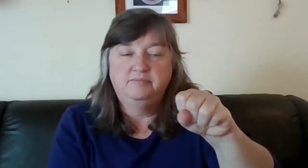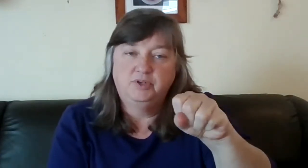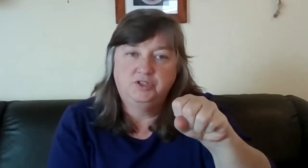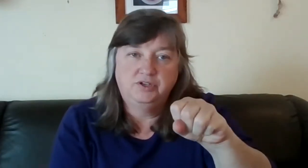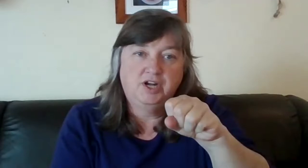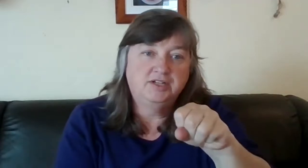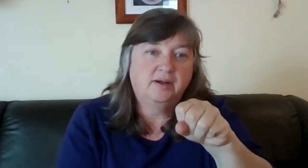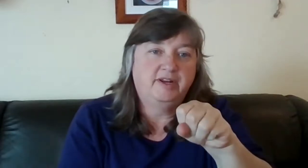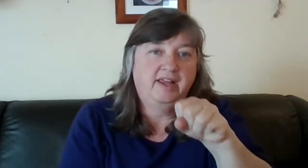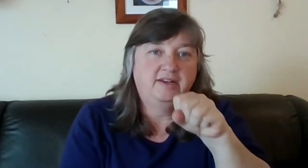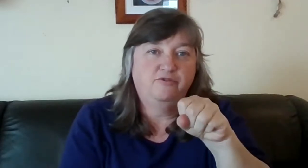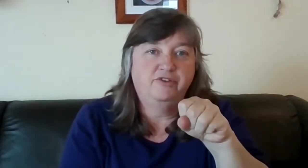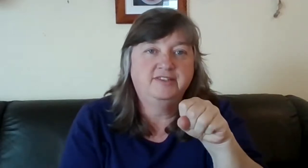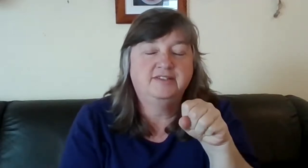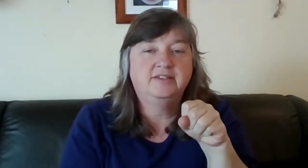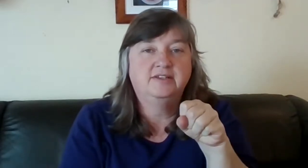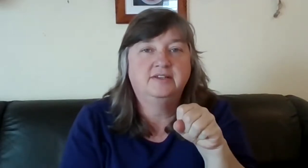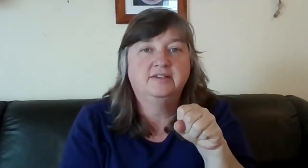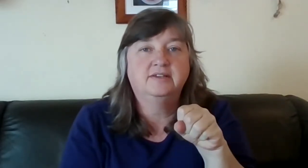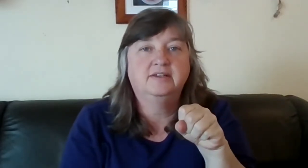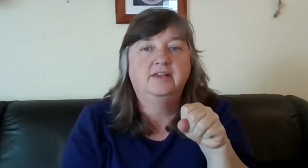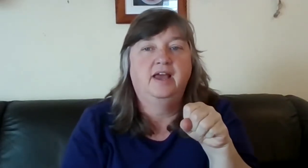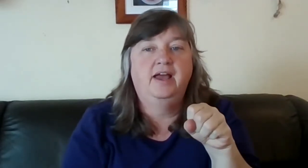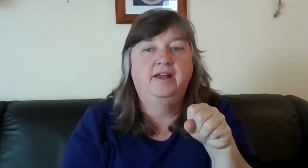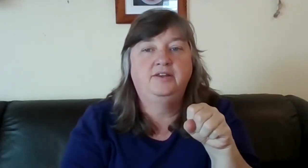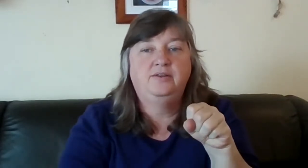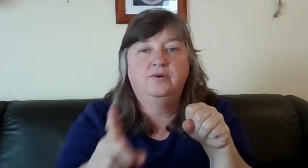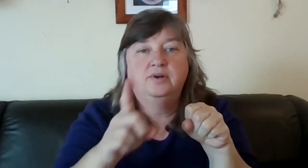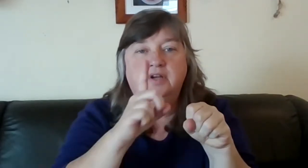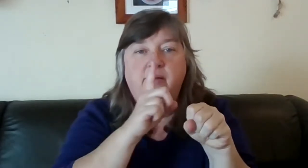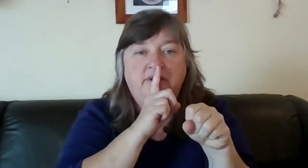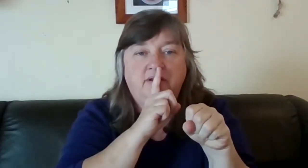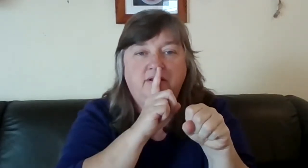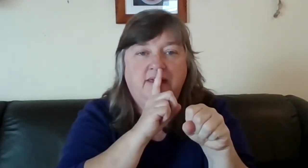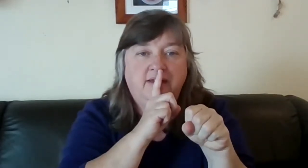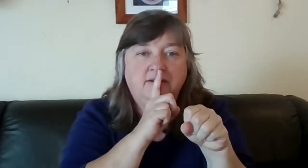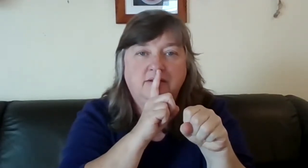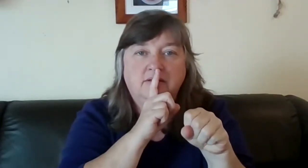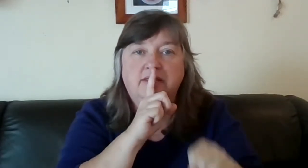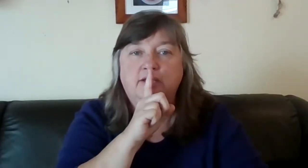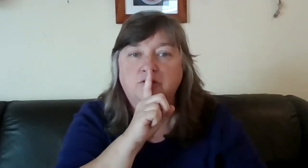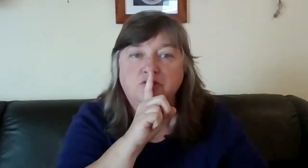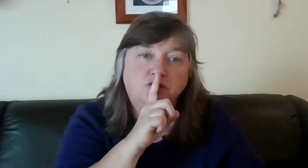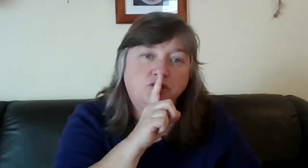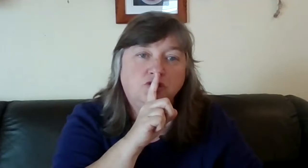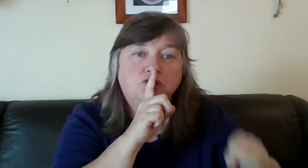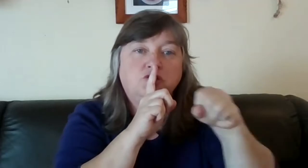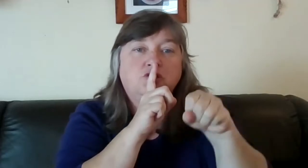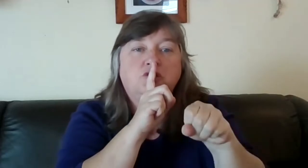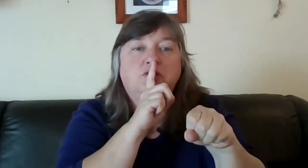put your non-dominant hand in a fist and your dominant hand like,